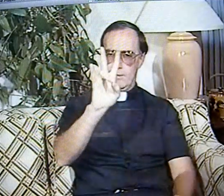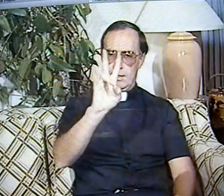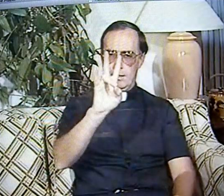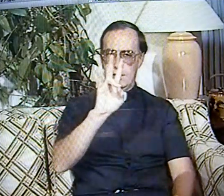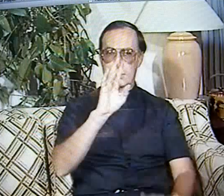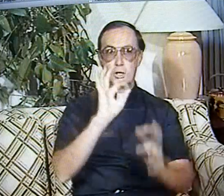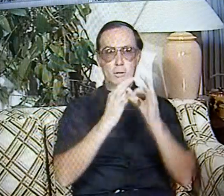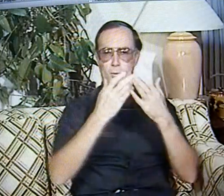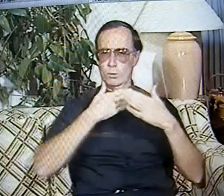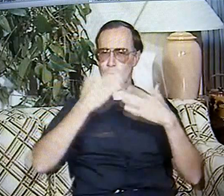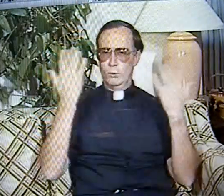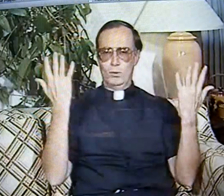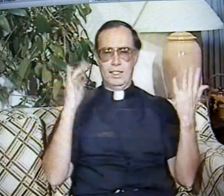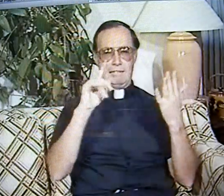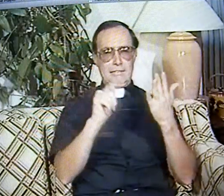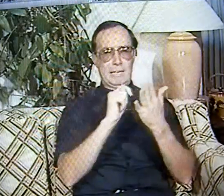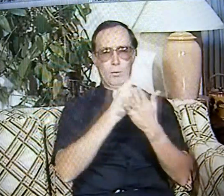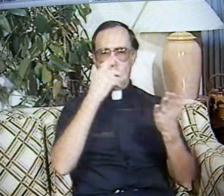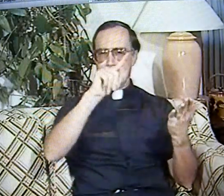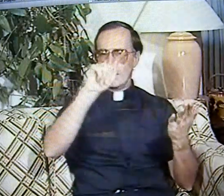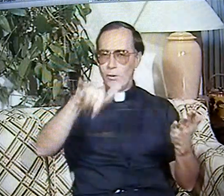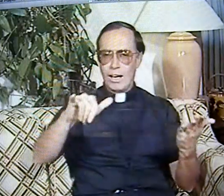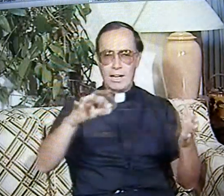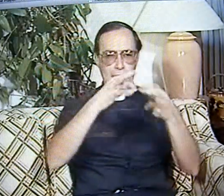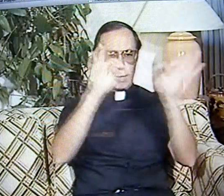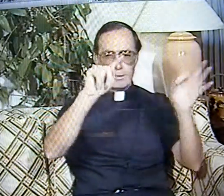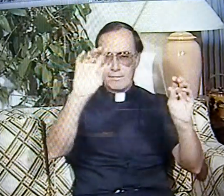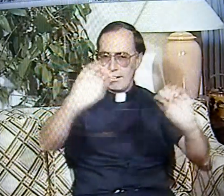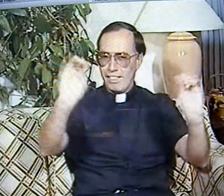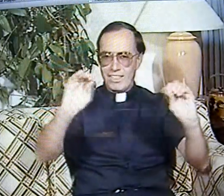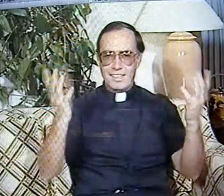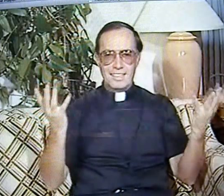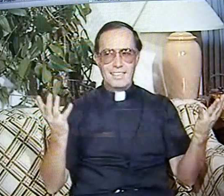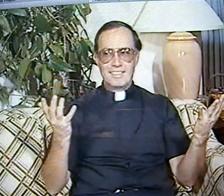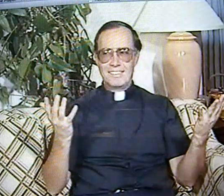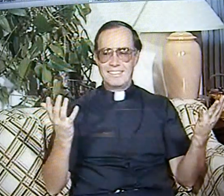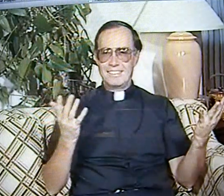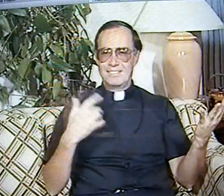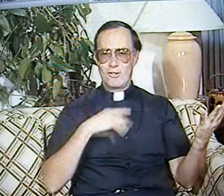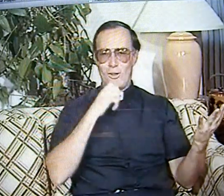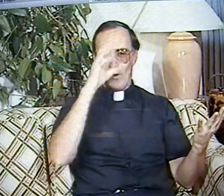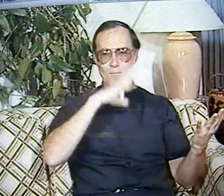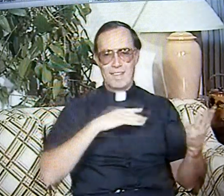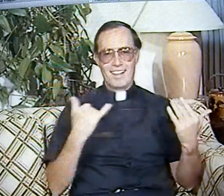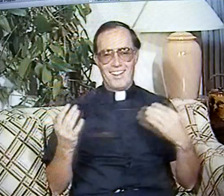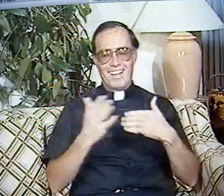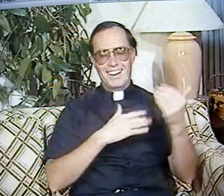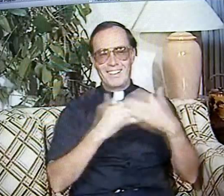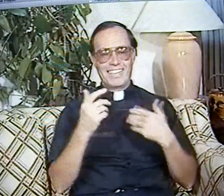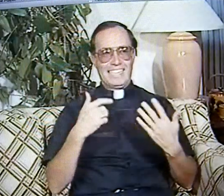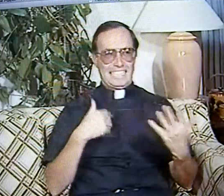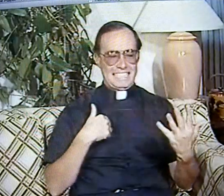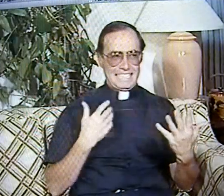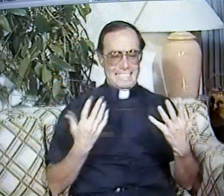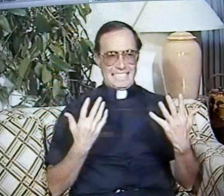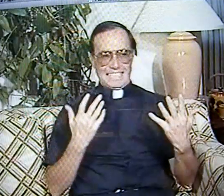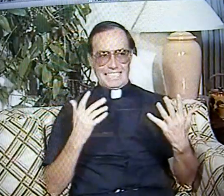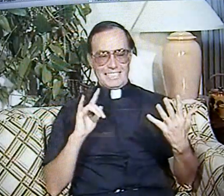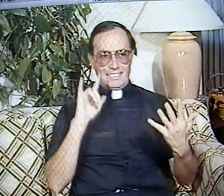This was going to be completely different. I was going to be with hearing people, and what was I going to do? It wasn't the same as it is now.